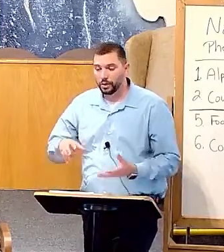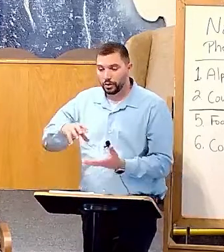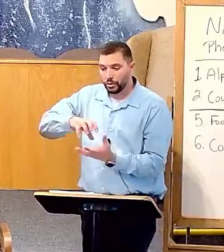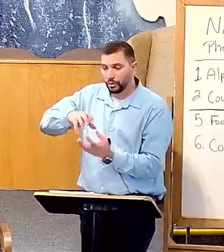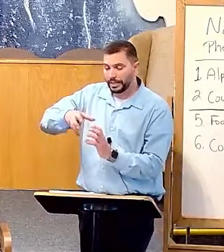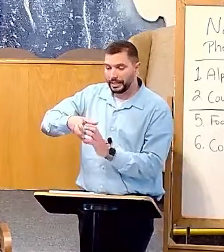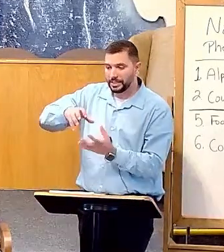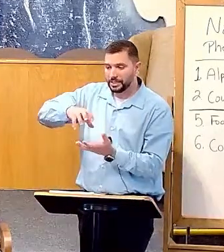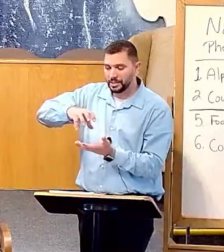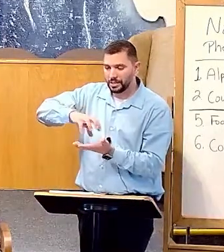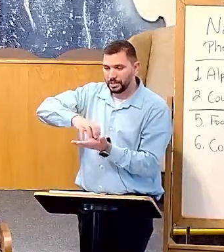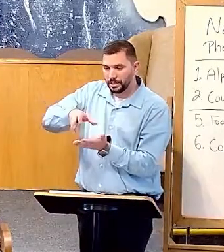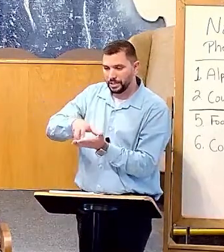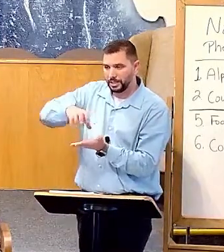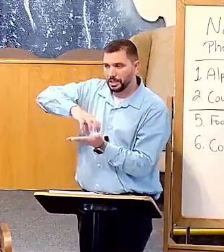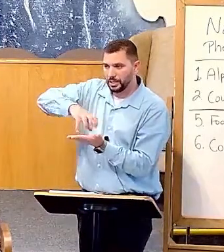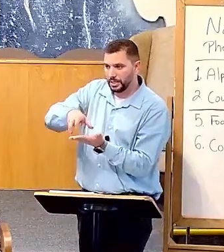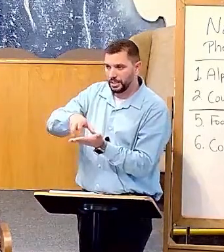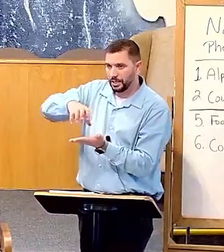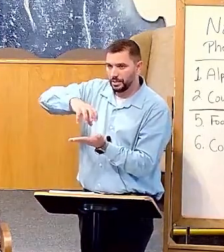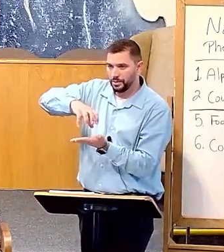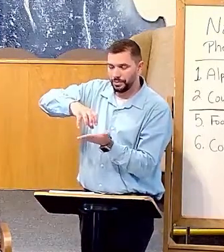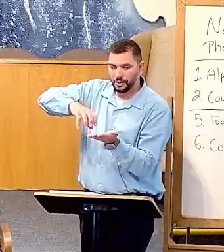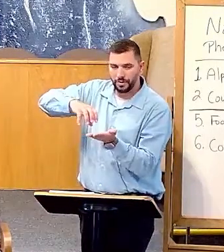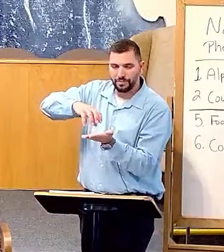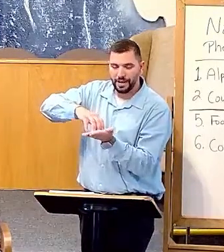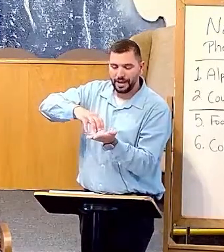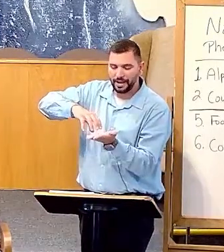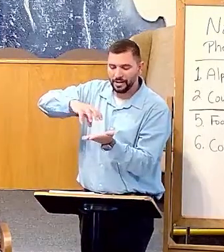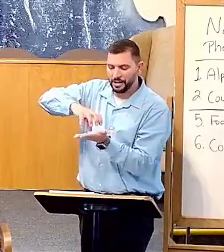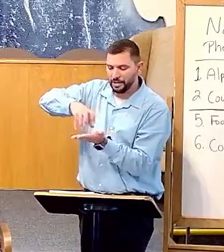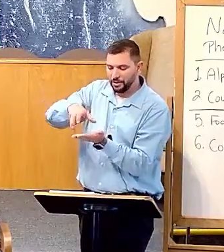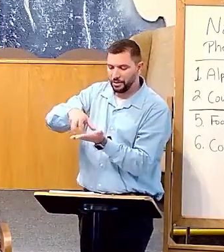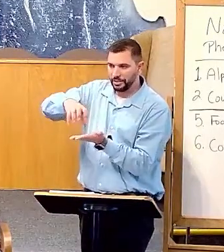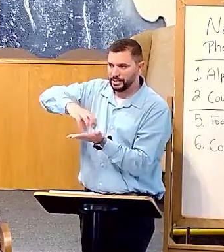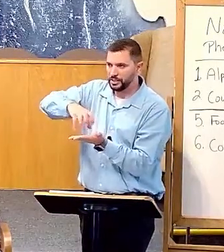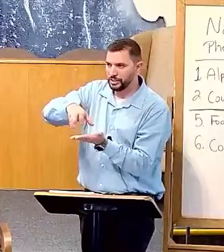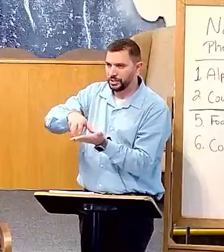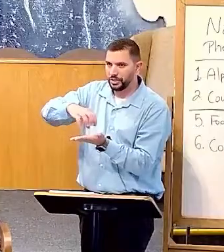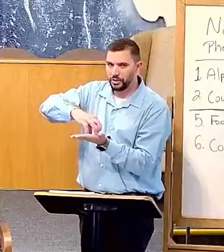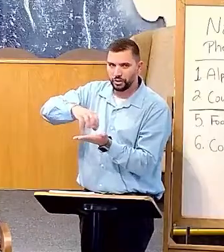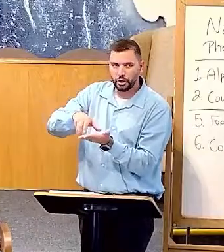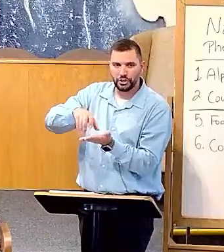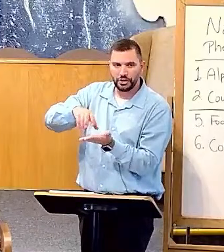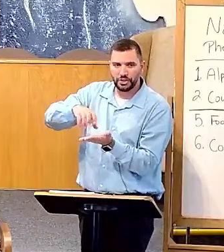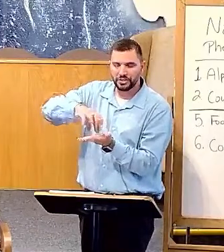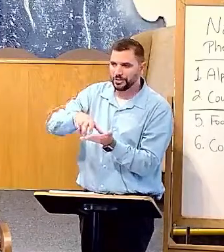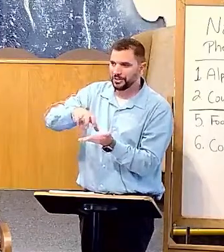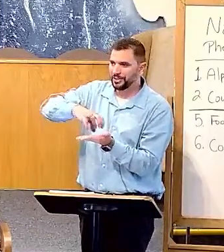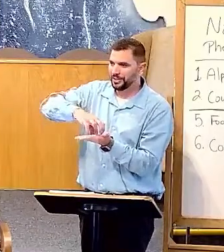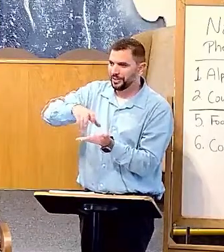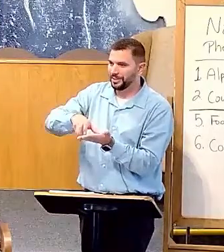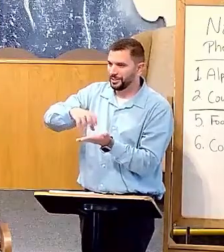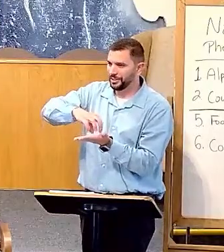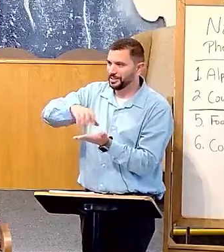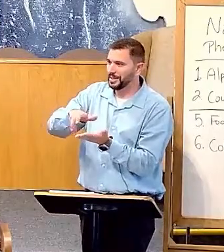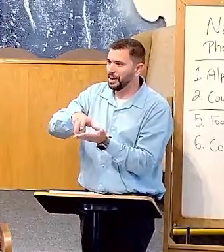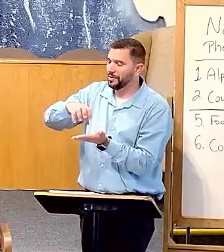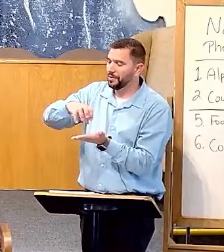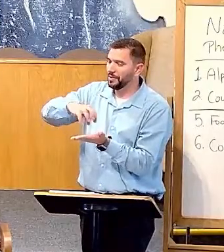Going like this with the one flat hand, and then you go like this. Cookies. Now, if you go